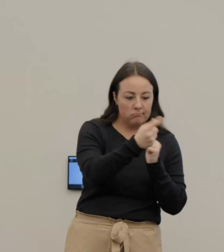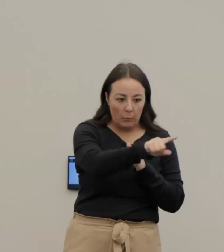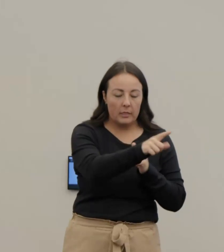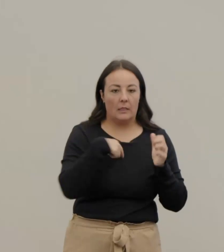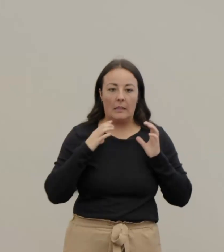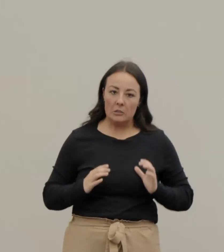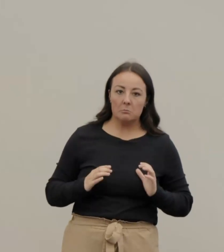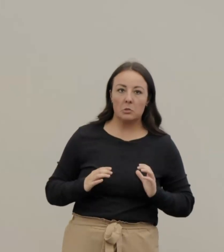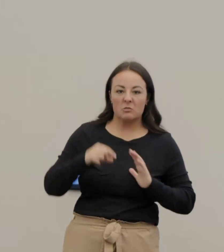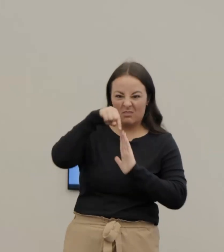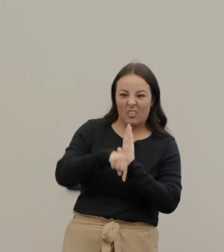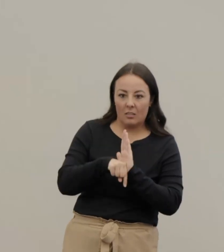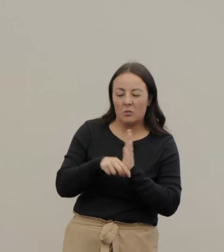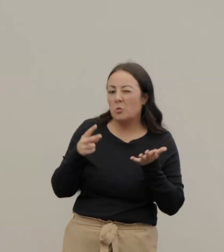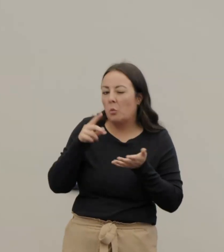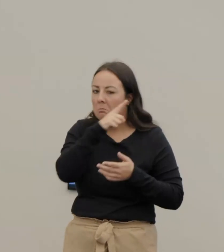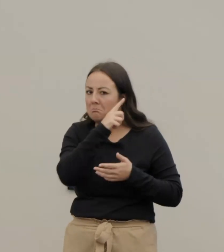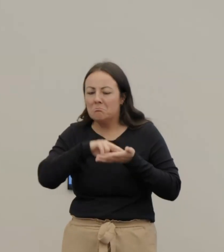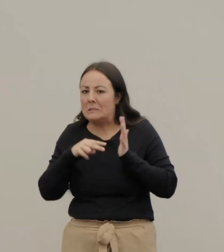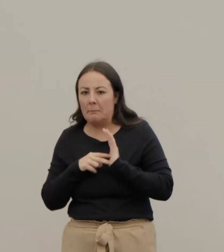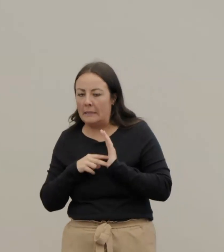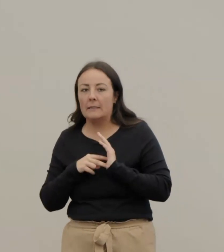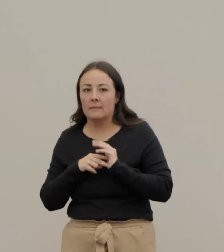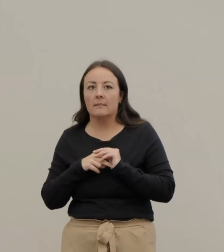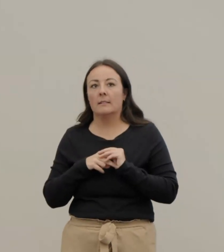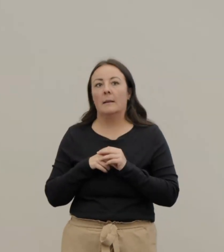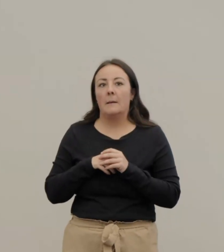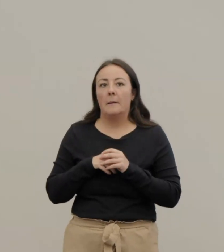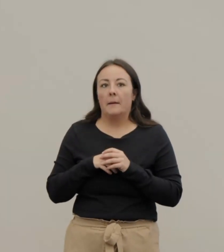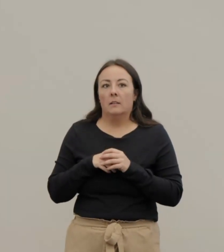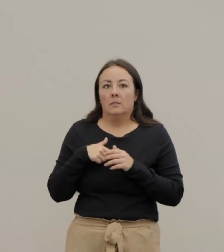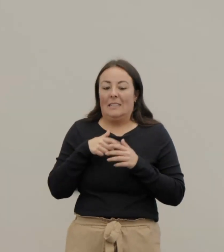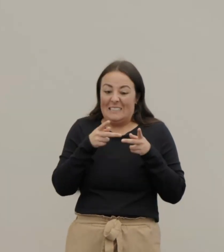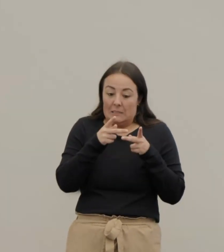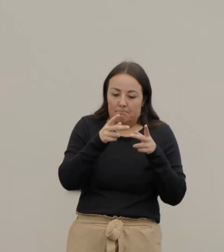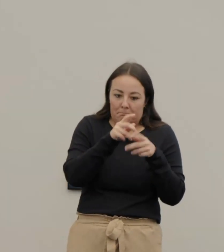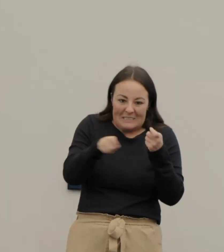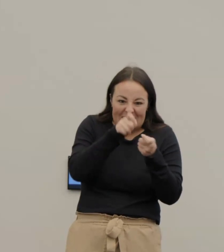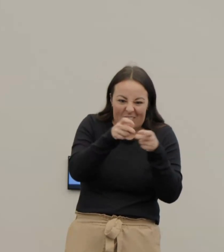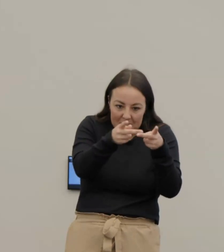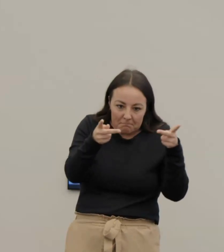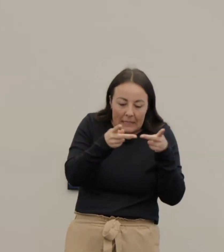So what does that mean? A special place in that's only for web archived content, right?